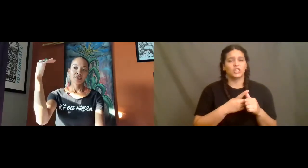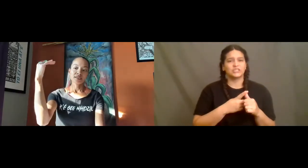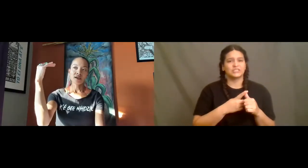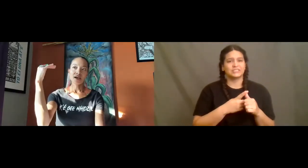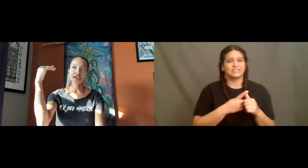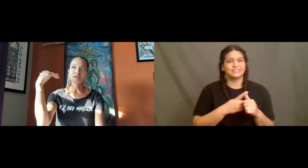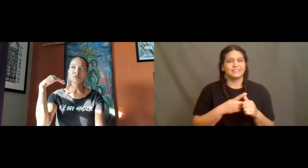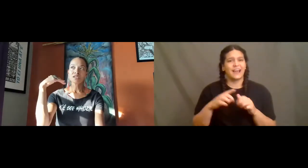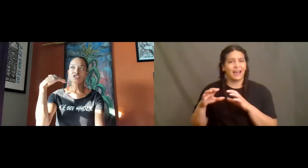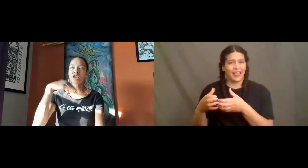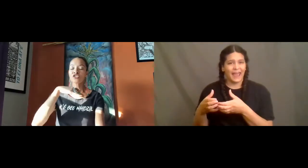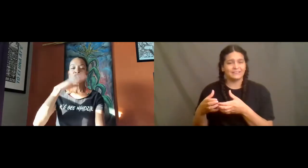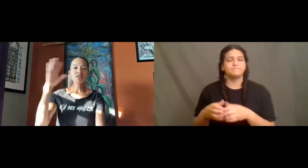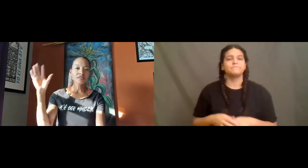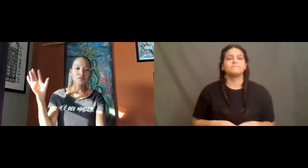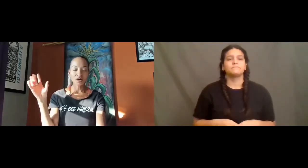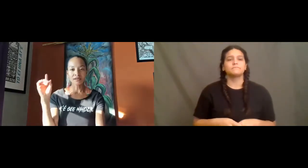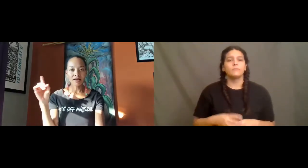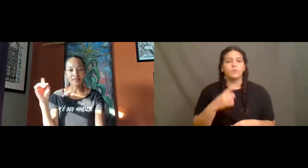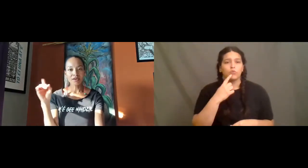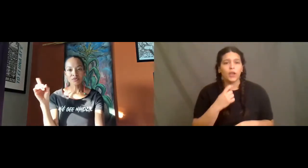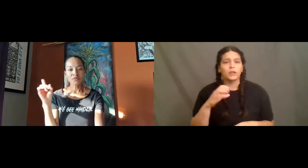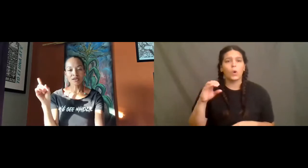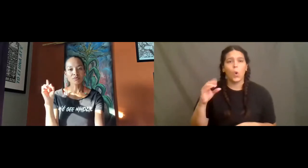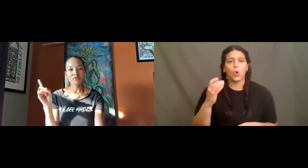And it's not just the one clan